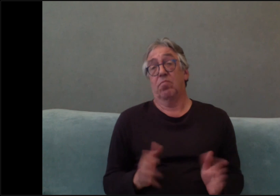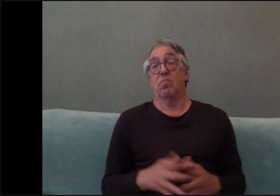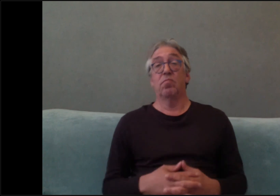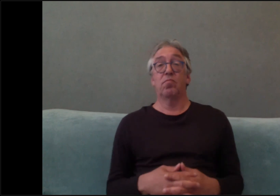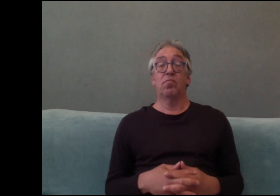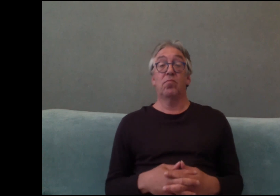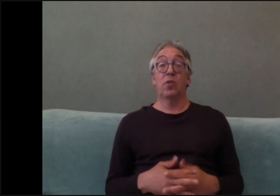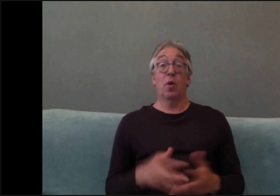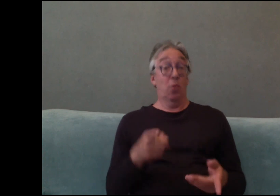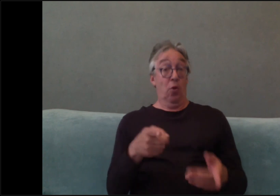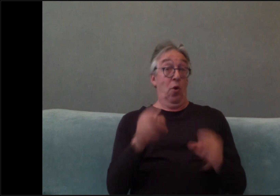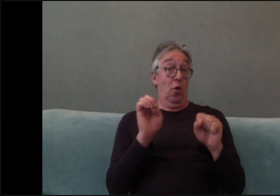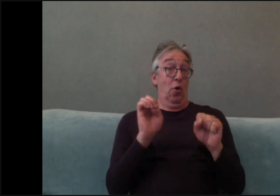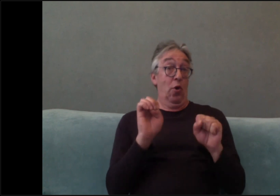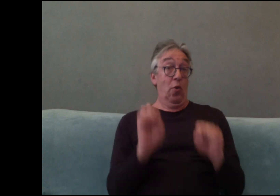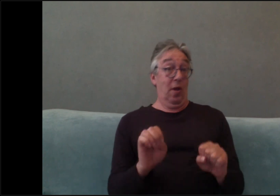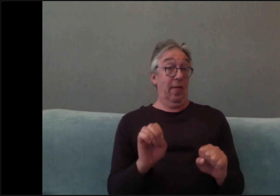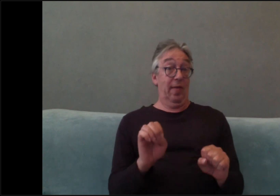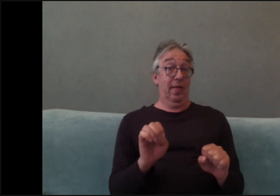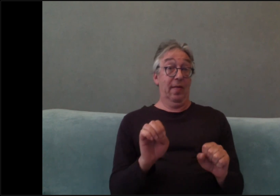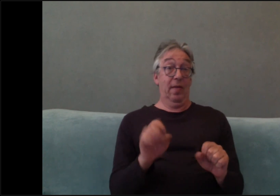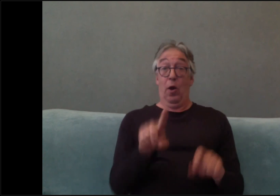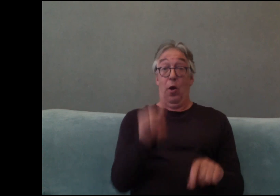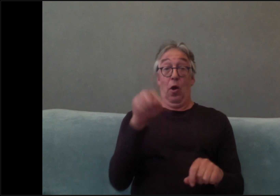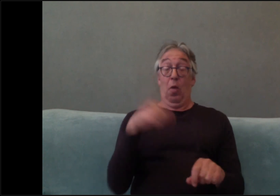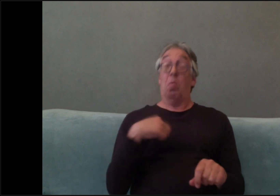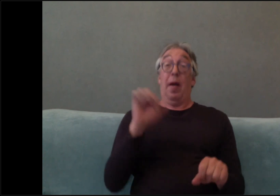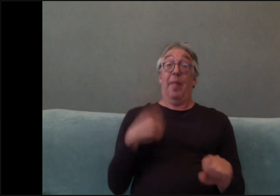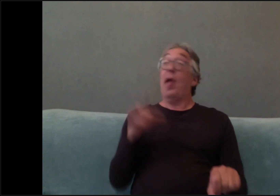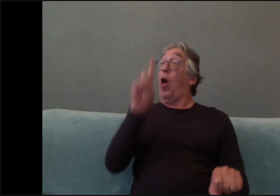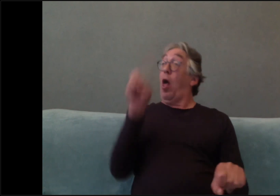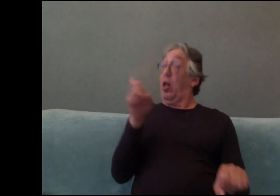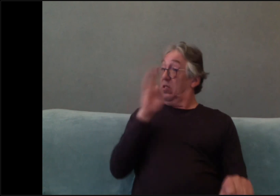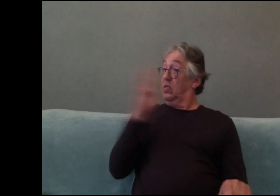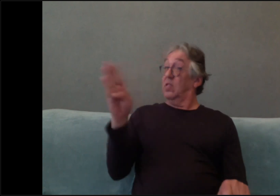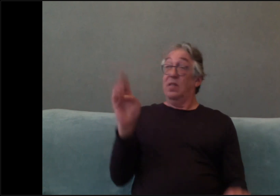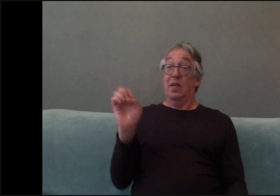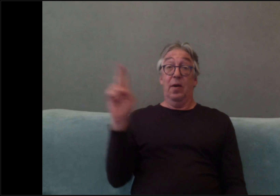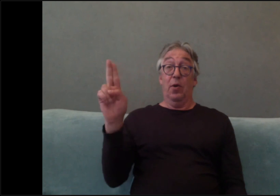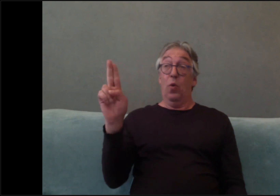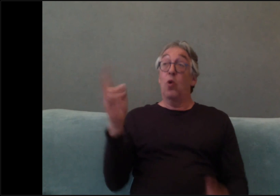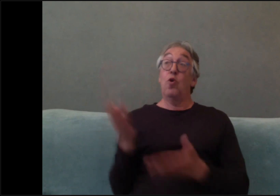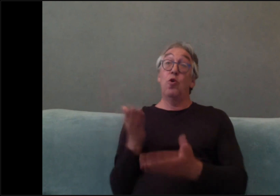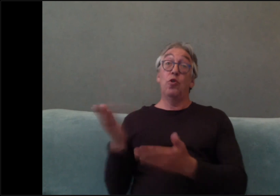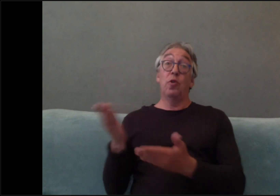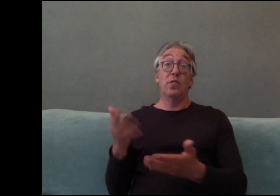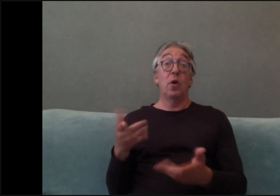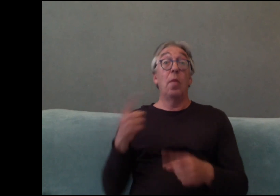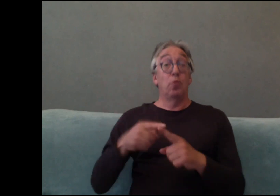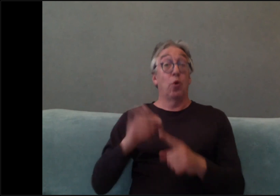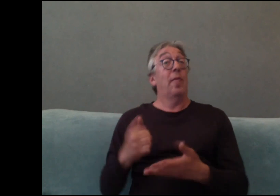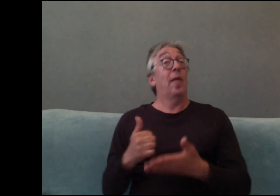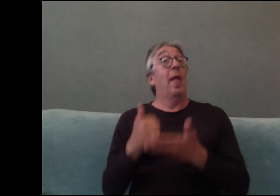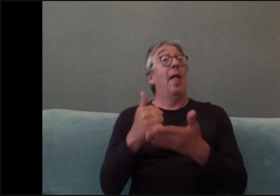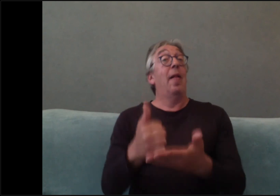Commission services, and we can also provide you with a reply in writing. Perfect. That's by brilliant. services in charge of